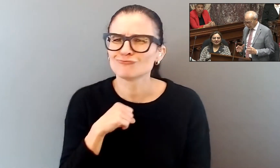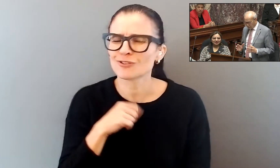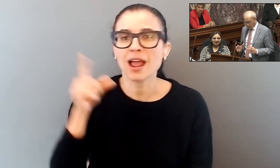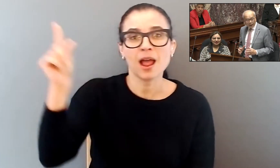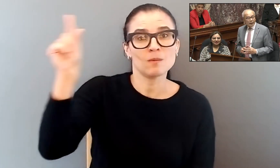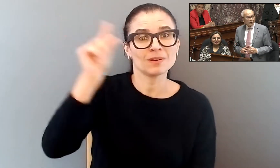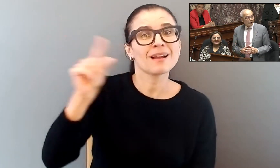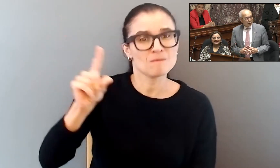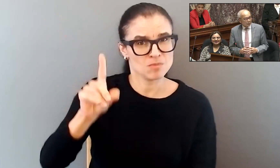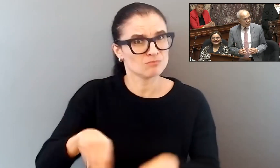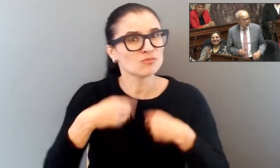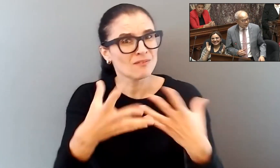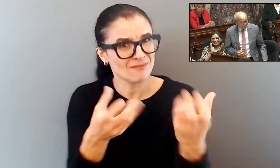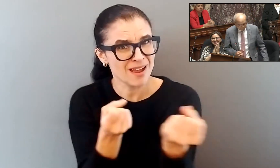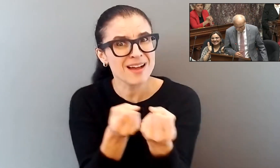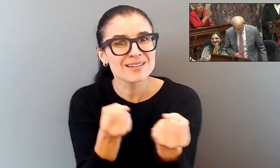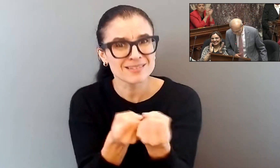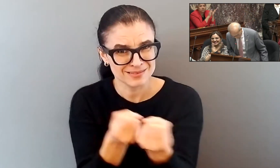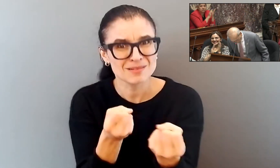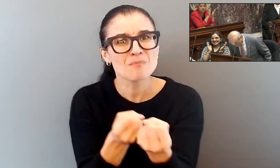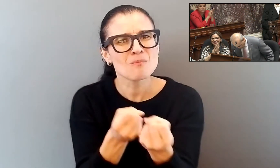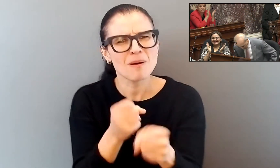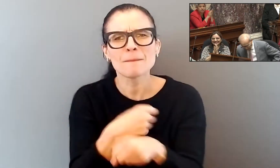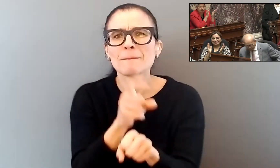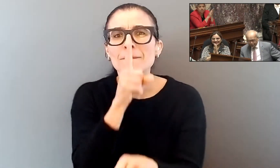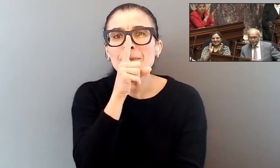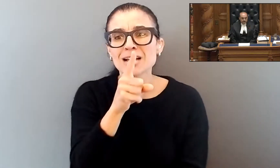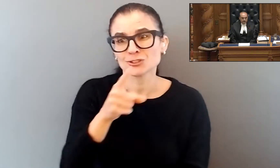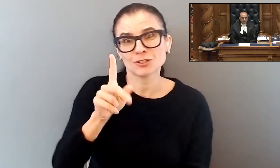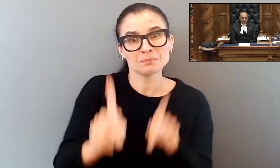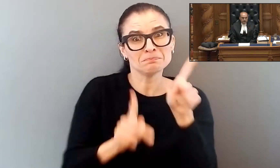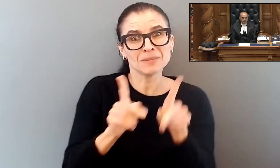what it is today. Thank you, Mr. Speaker.